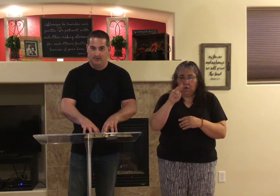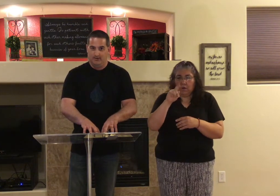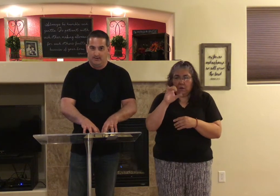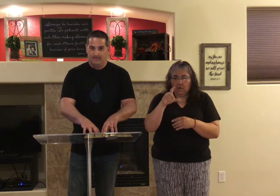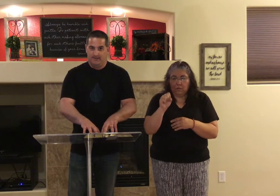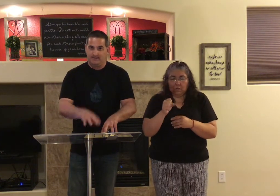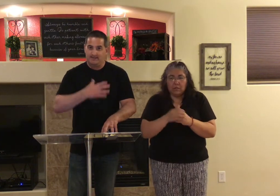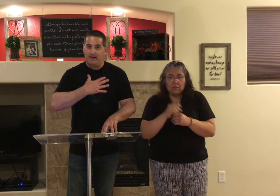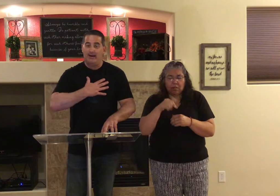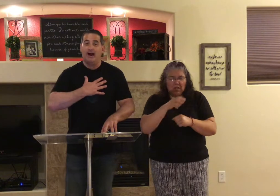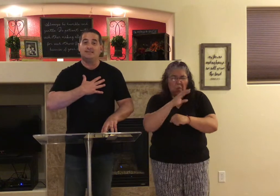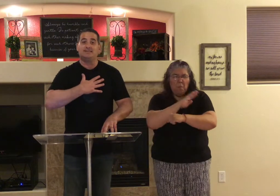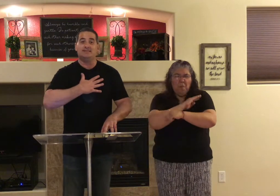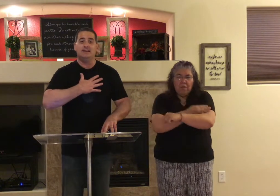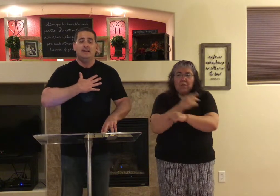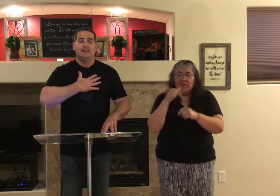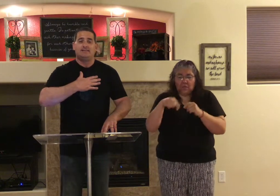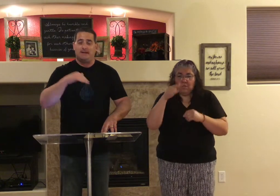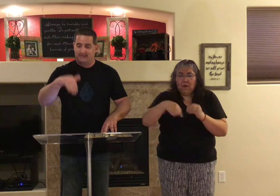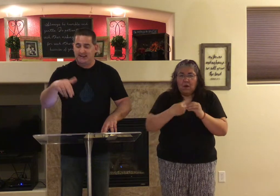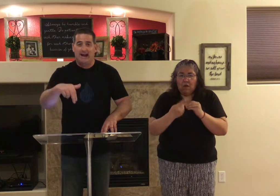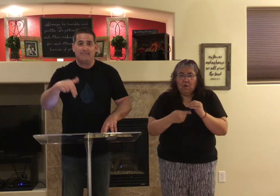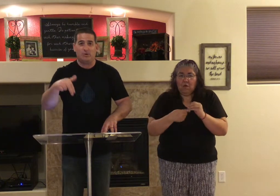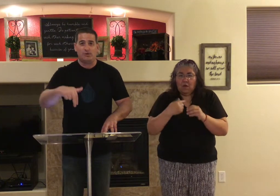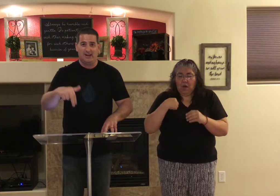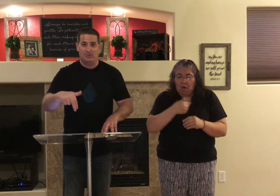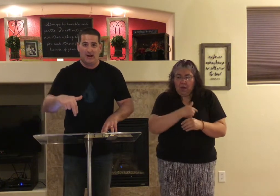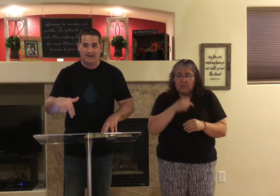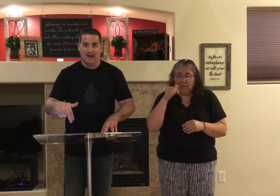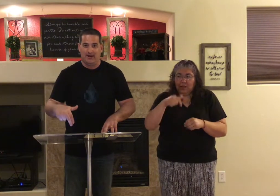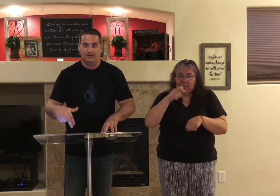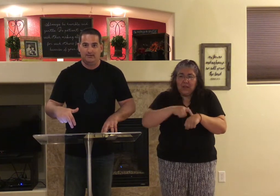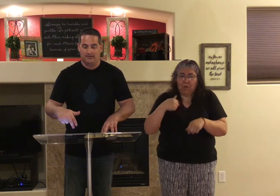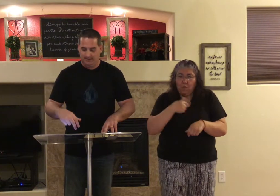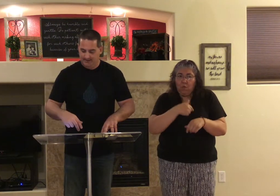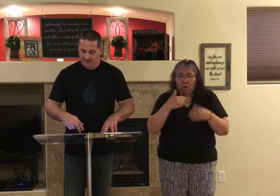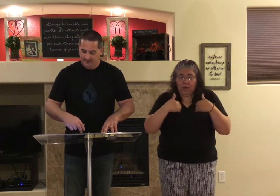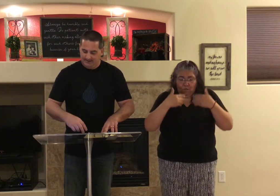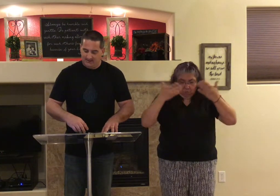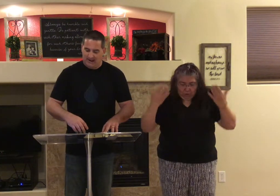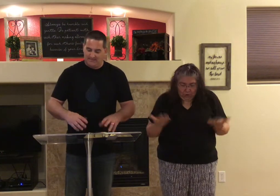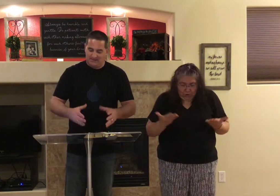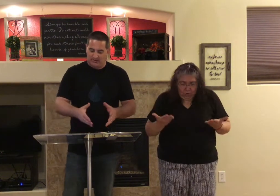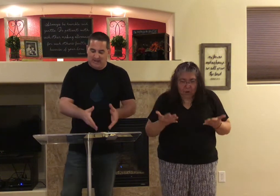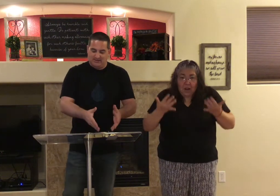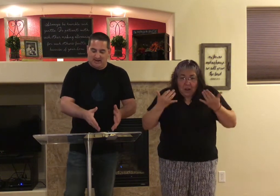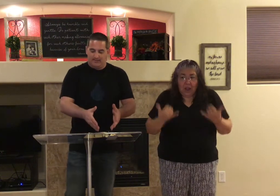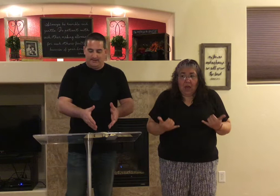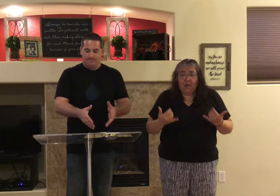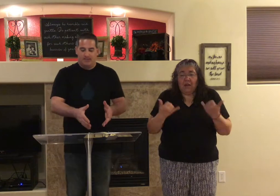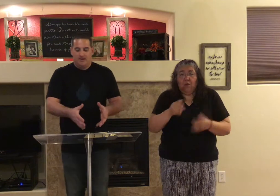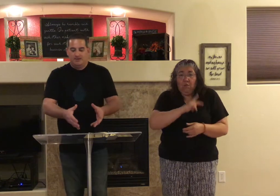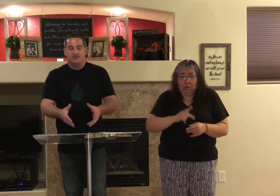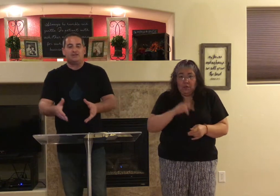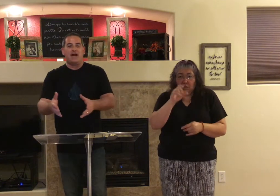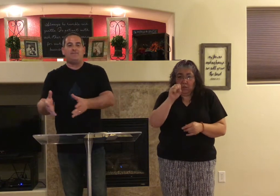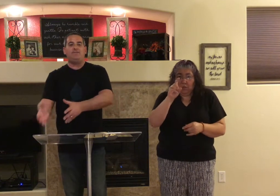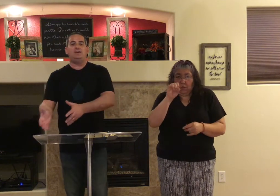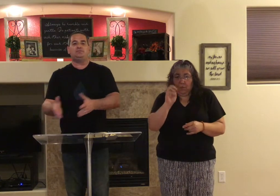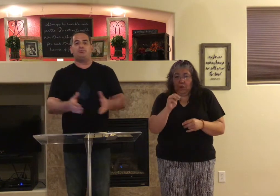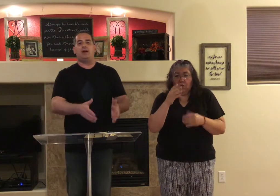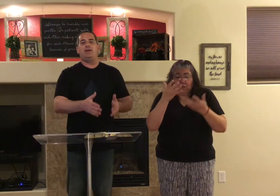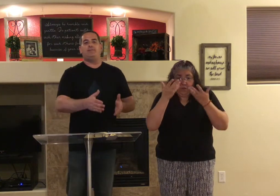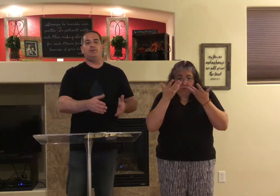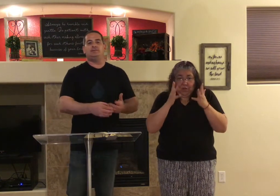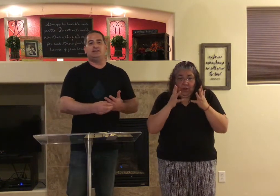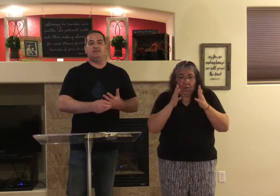powerful. This is about us. Listen, it's about the time that we're in right now. Listen to what happened. So King Solomon just got